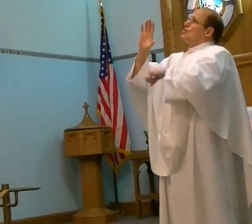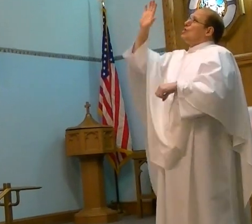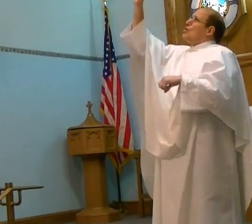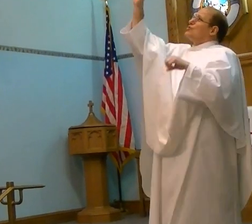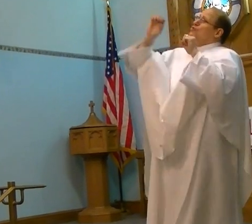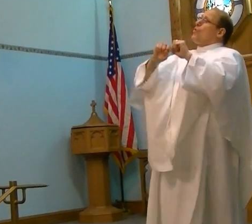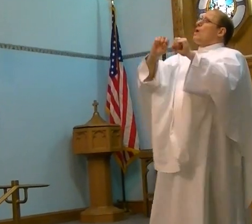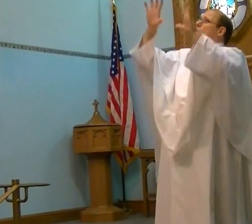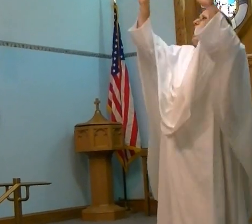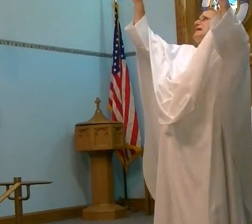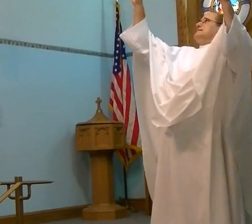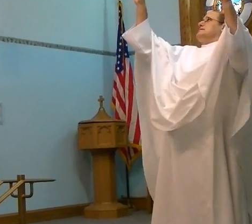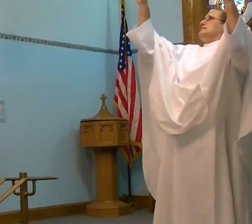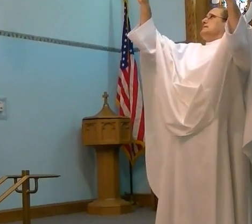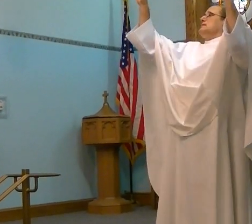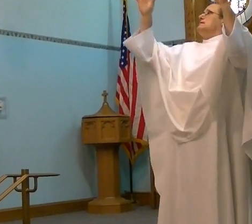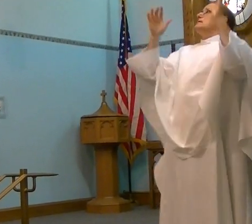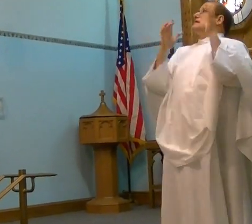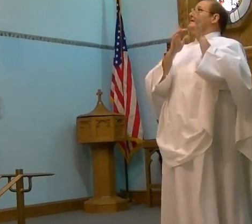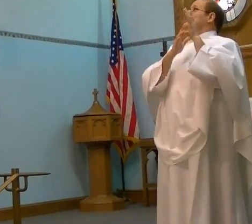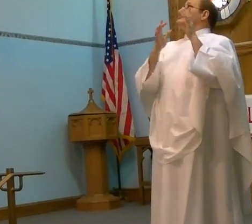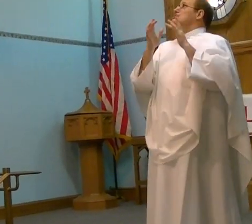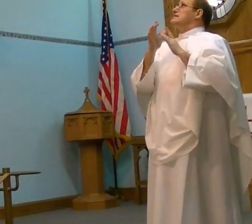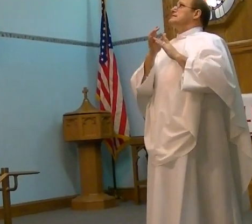your light. Jesus.